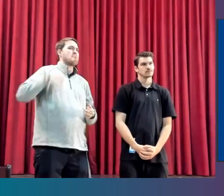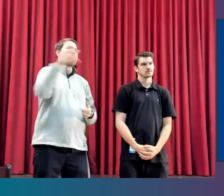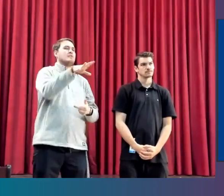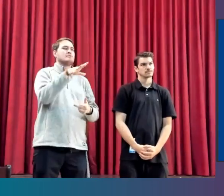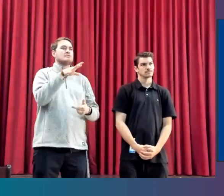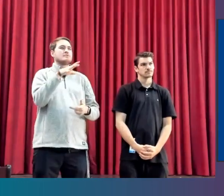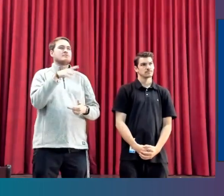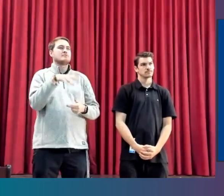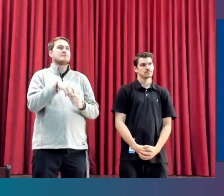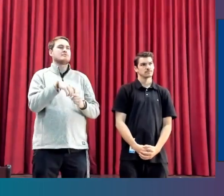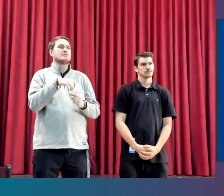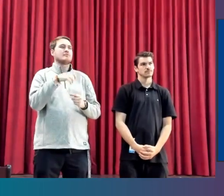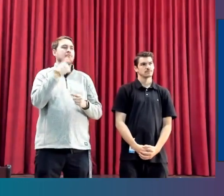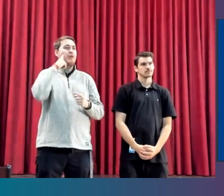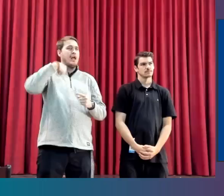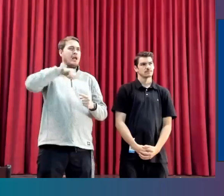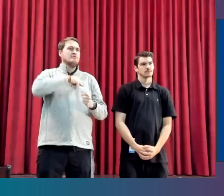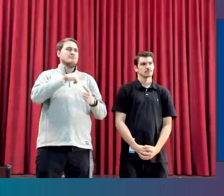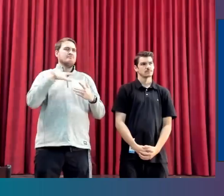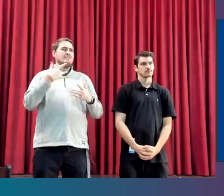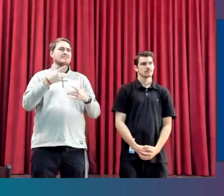as far as knocking on the door.